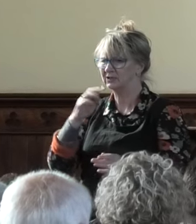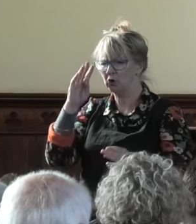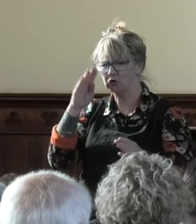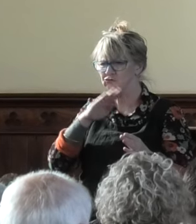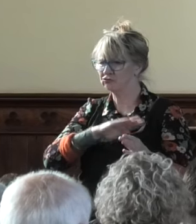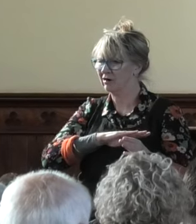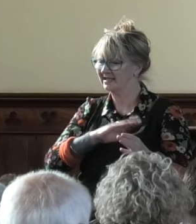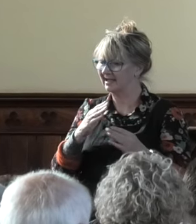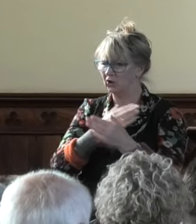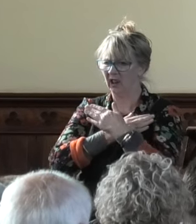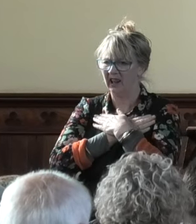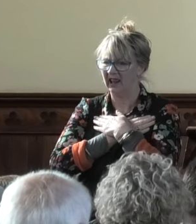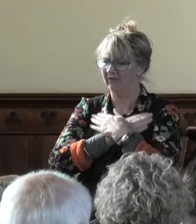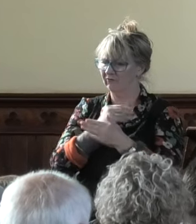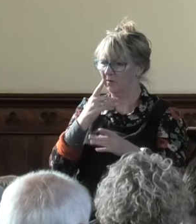her.